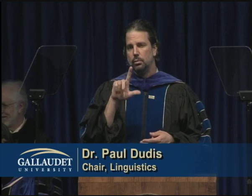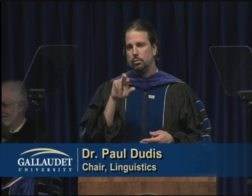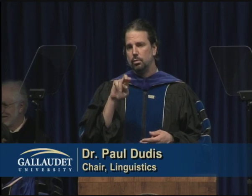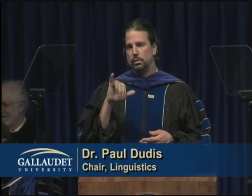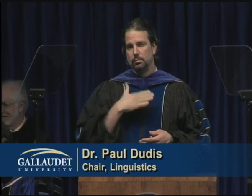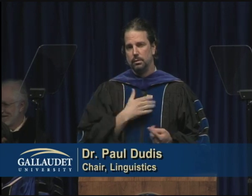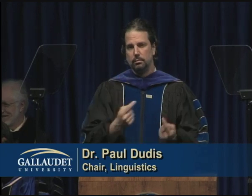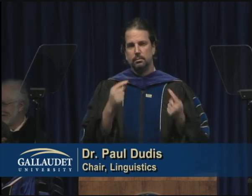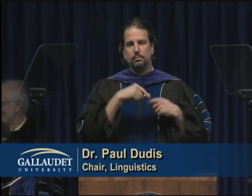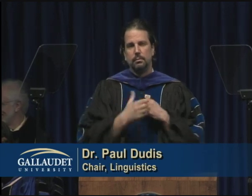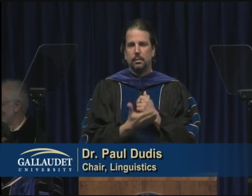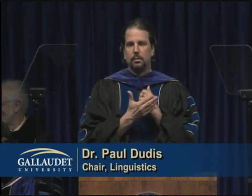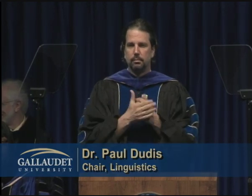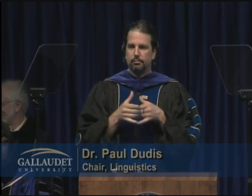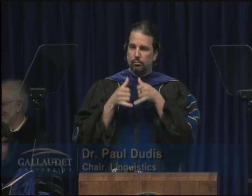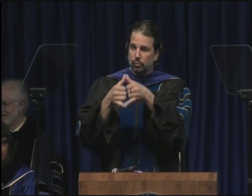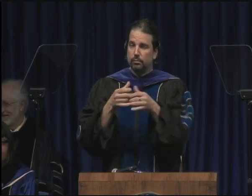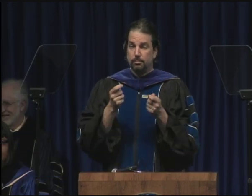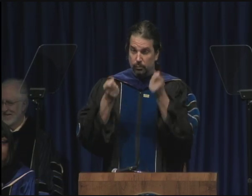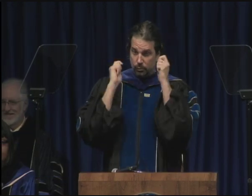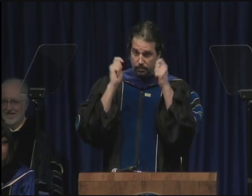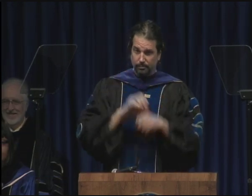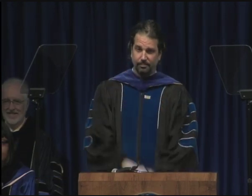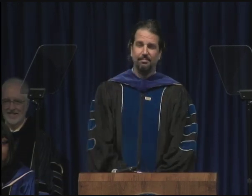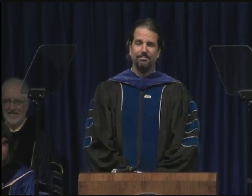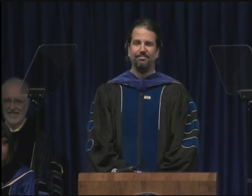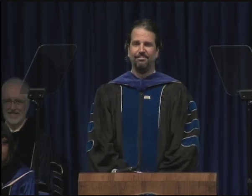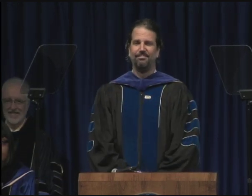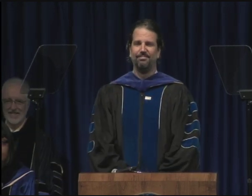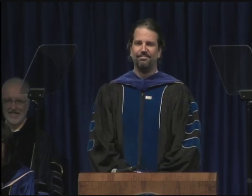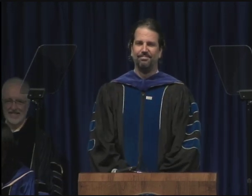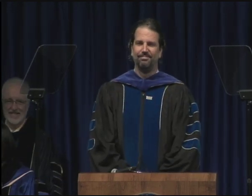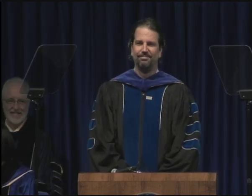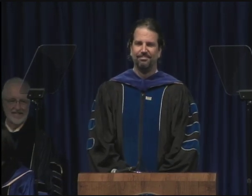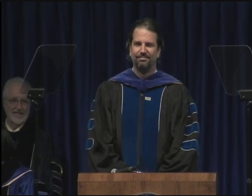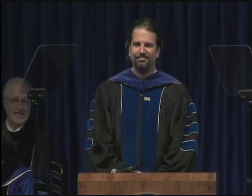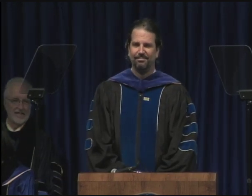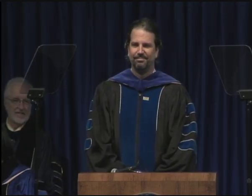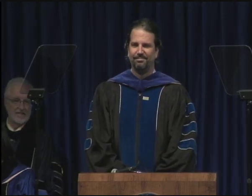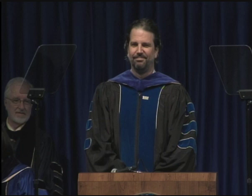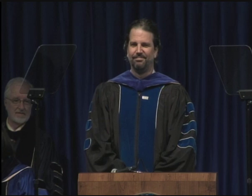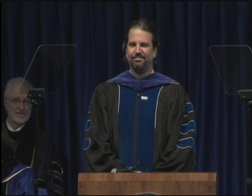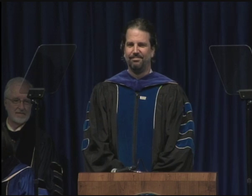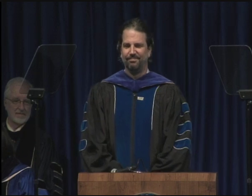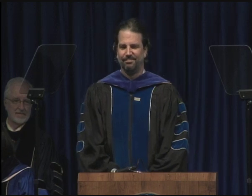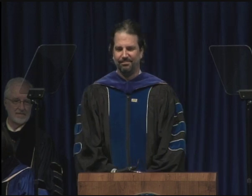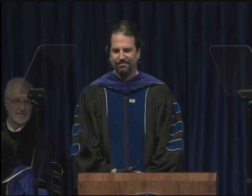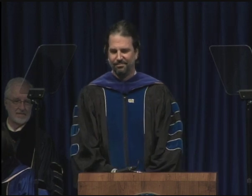and Dr. Kristen Mulrooney please come forward to assist in presenting one award and hoods to linguistics students?